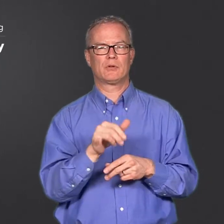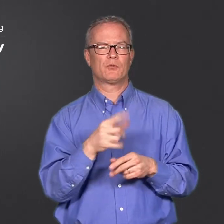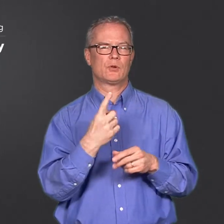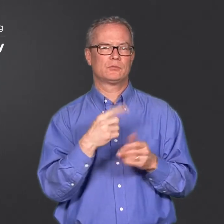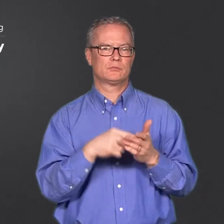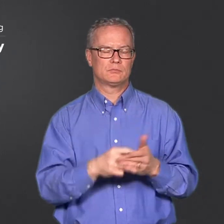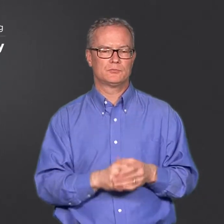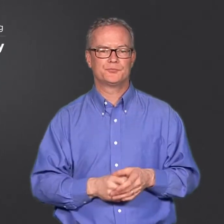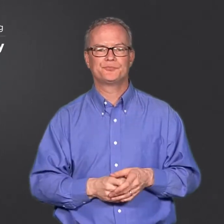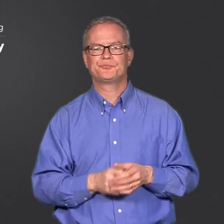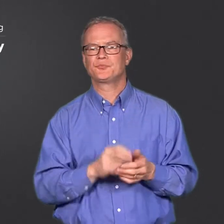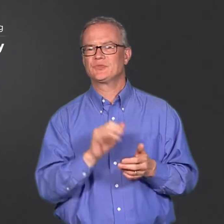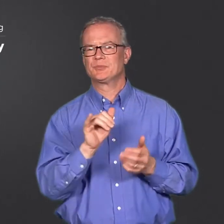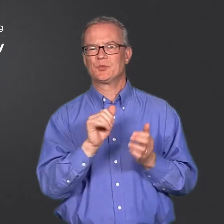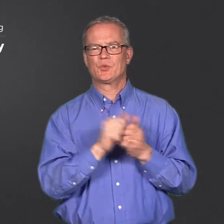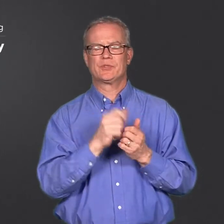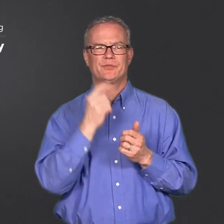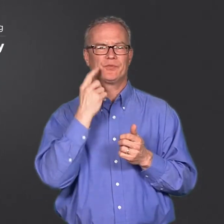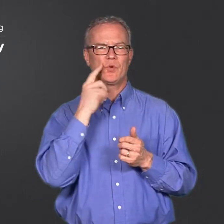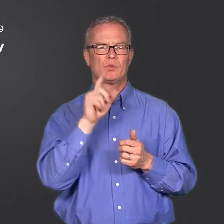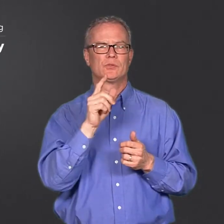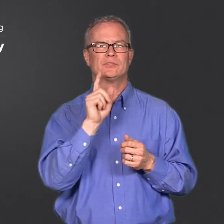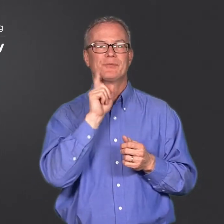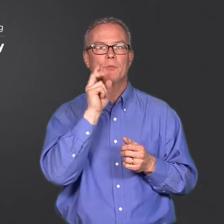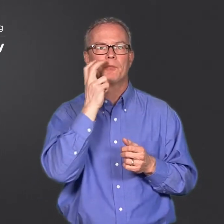the legal fees. That's something we're currently working on.